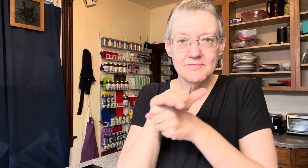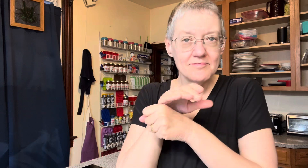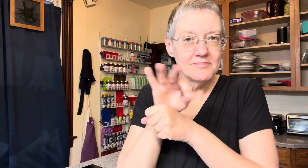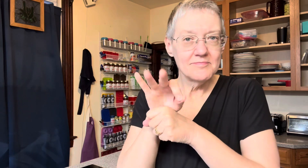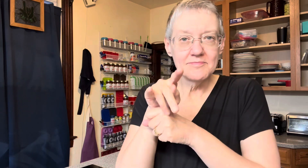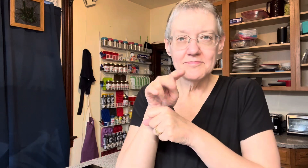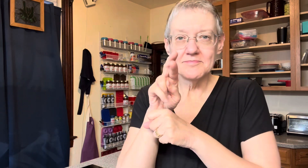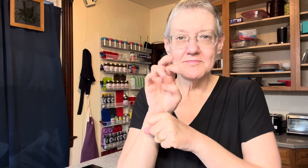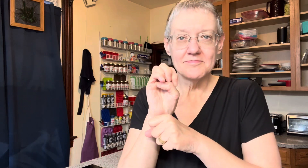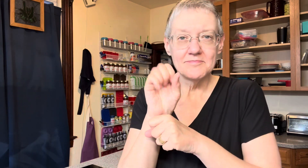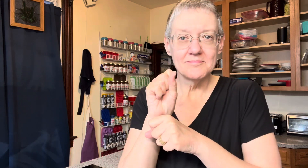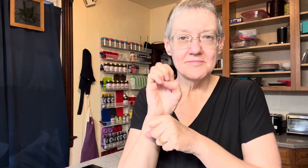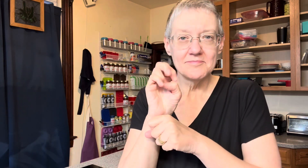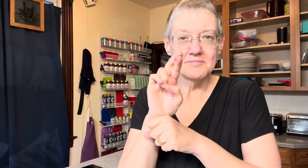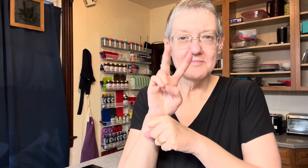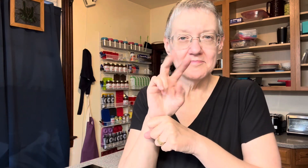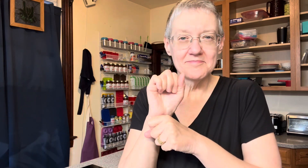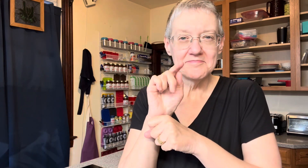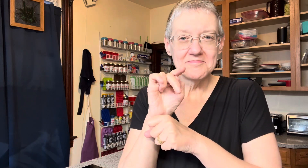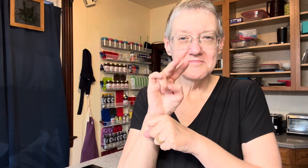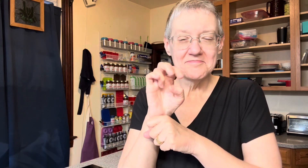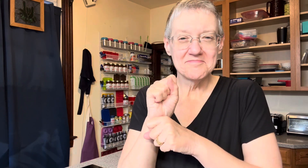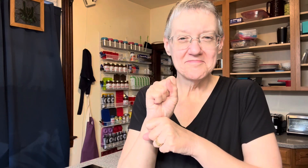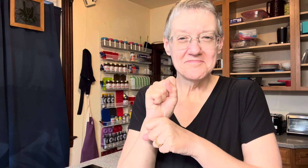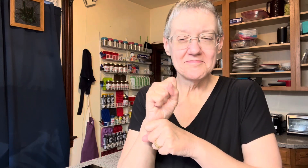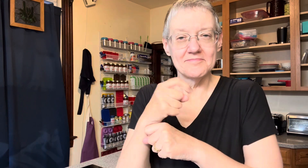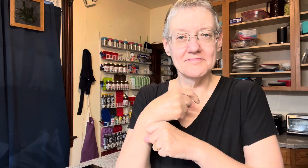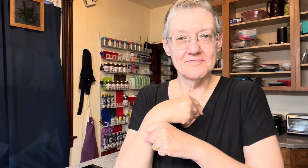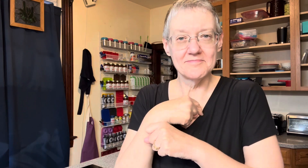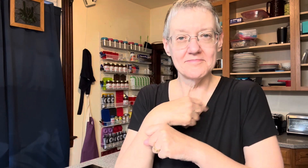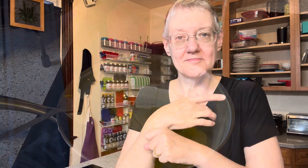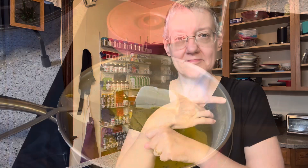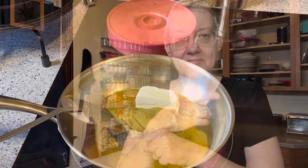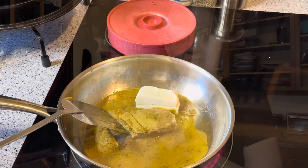really quickly because they're not full of preservatives.